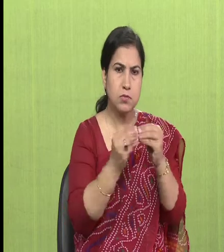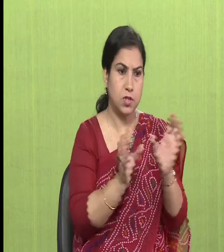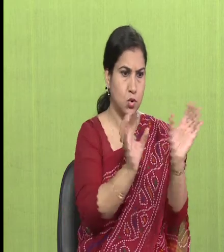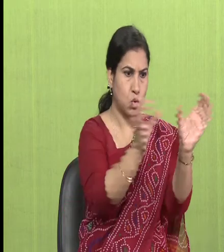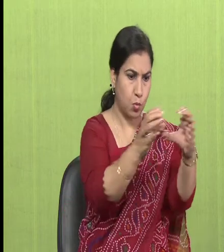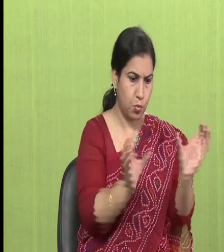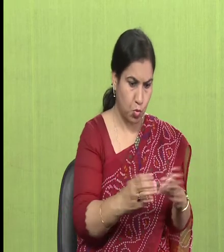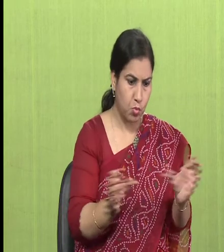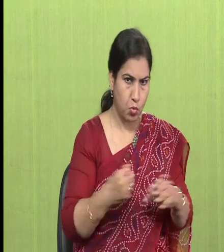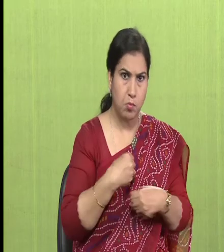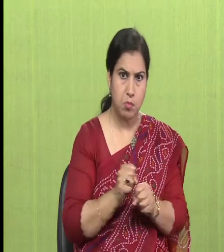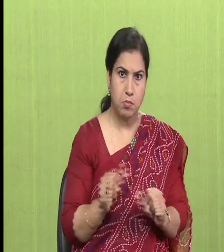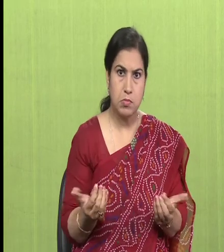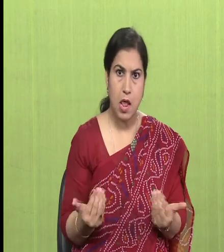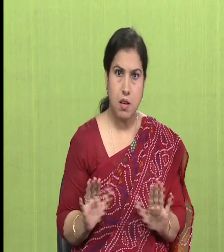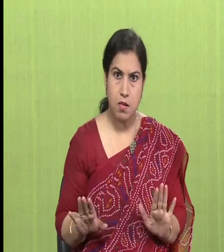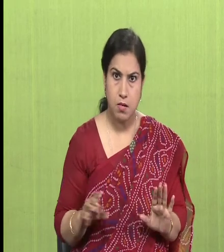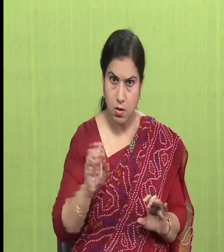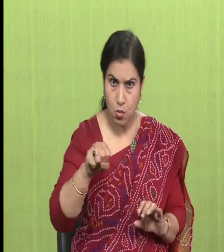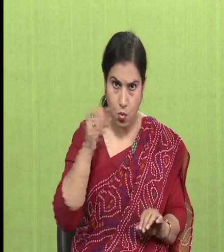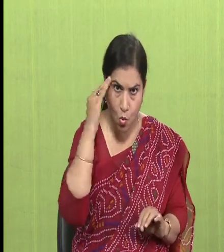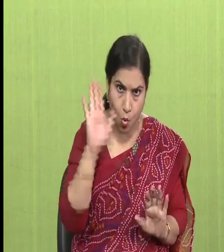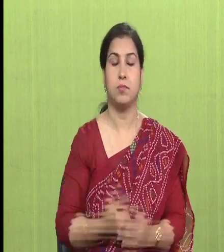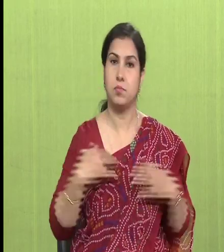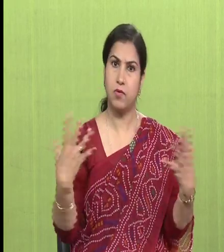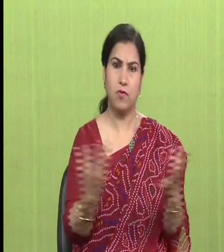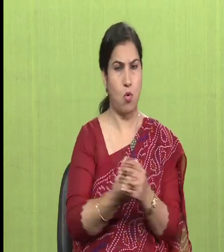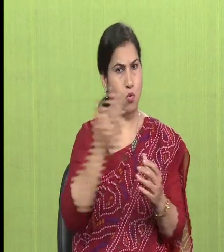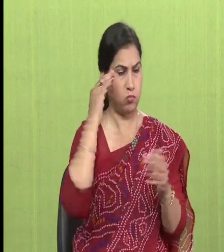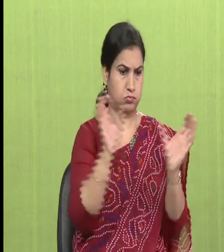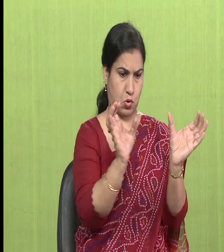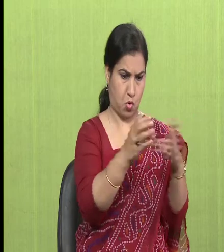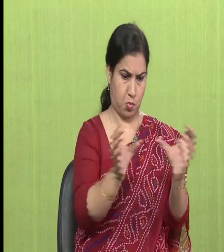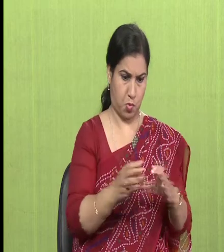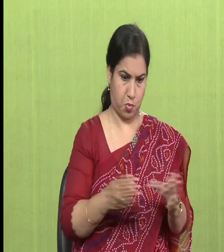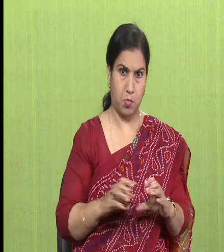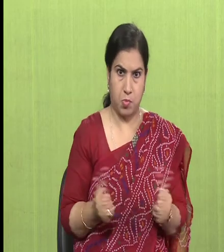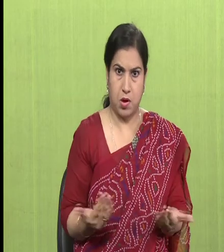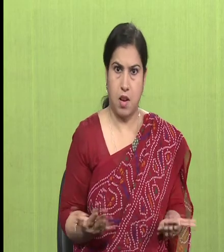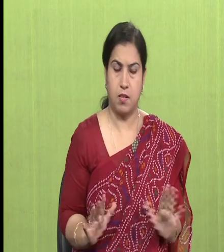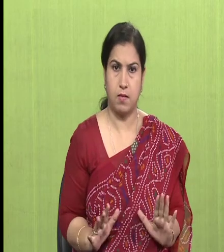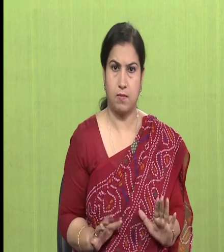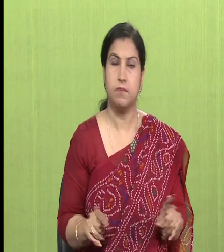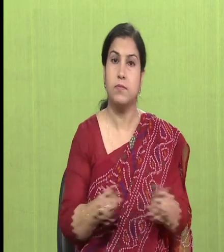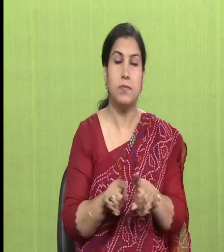categories? Yes, we can surely do that. We can divide these subjects into science